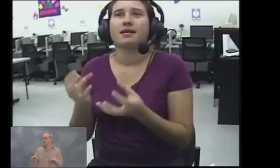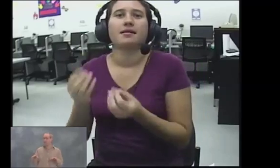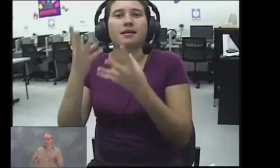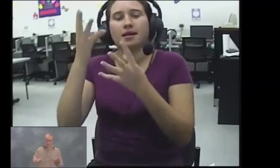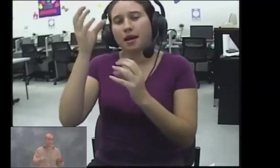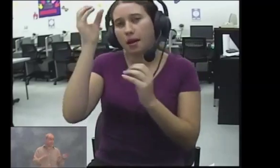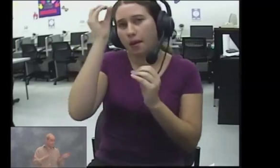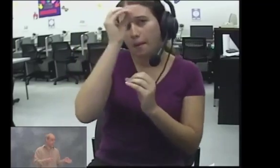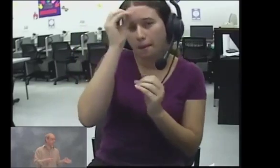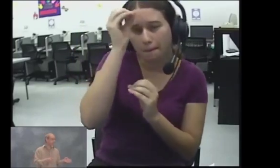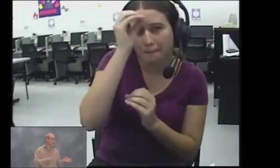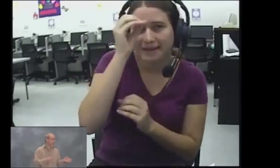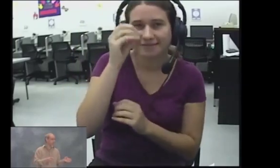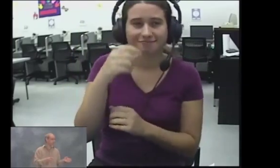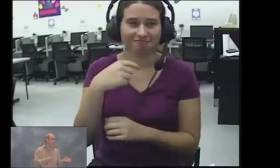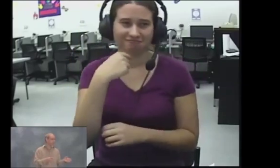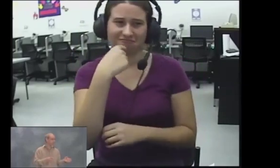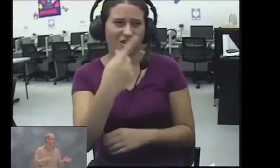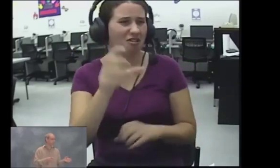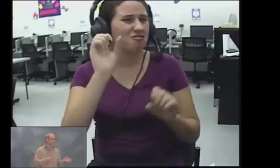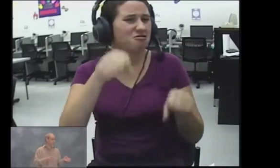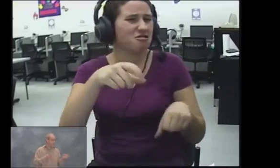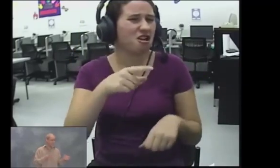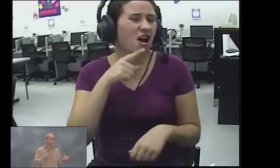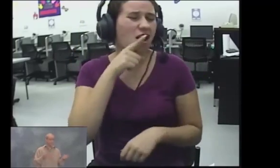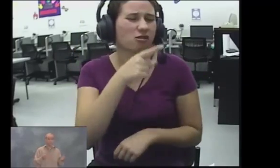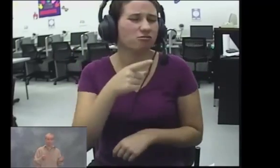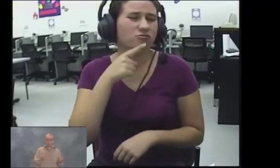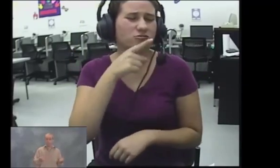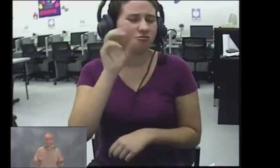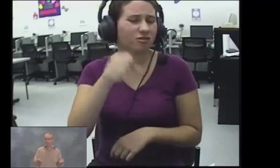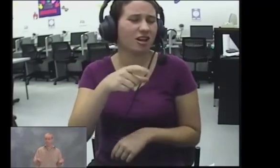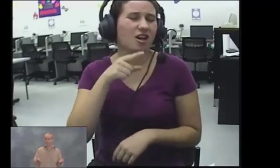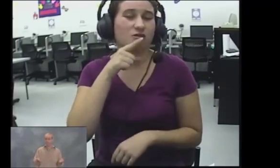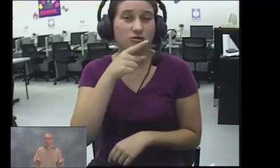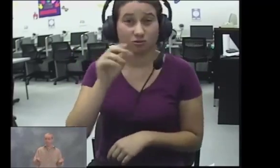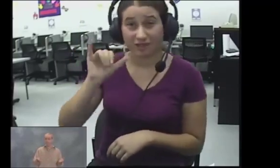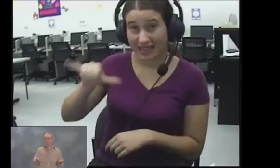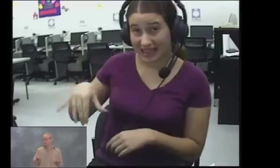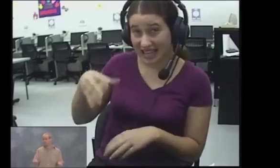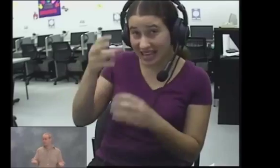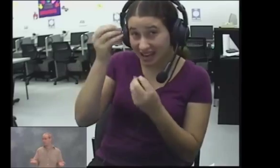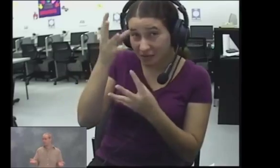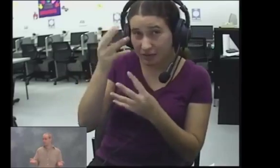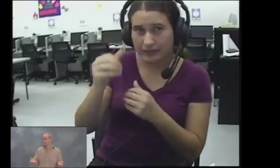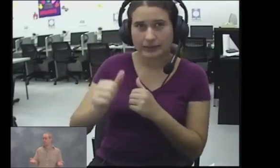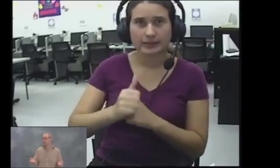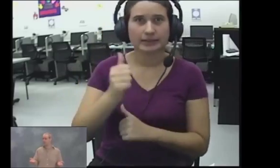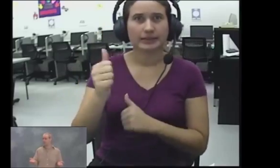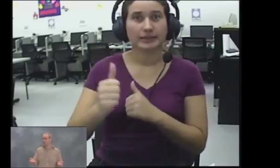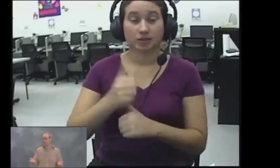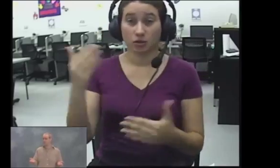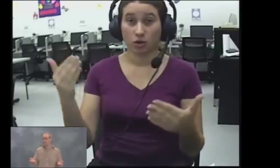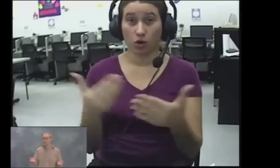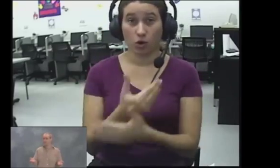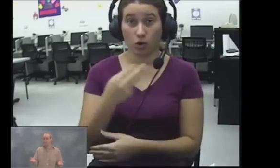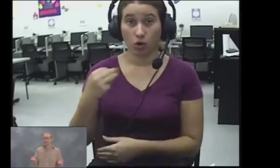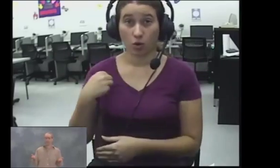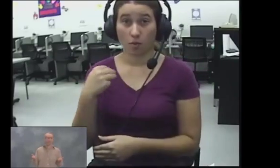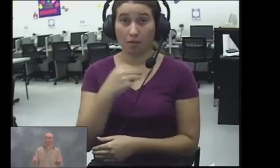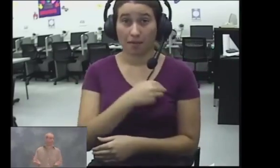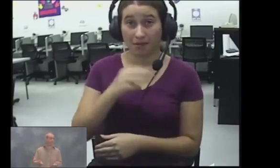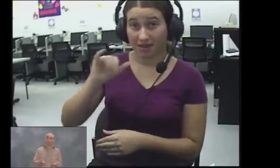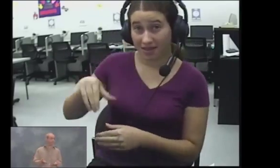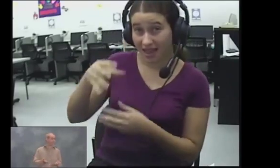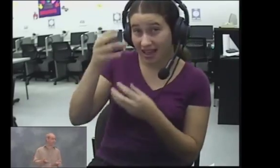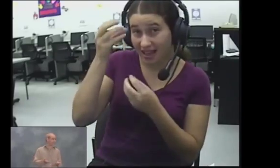opinions and frame them as fact. And that is going to be very dangerous for someone who's early in recovery, right? So